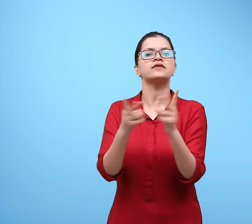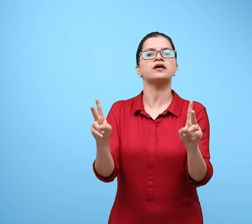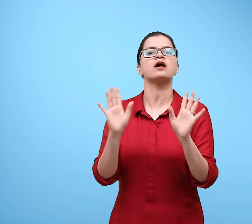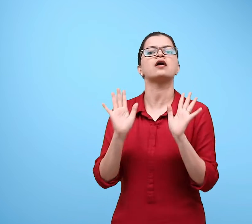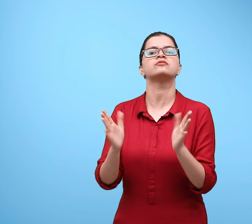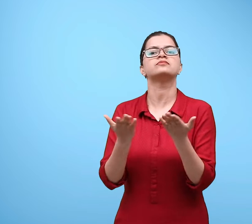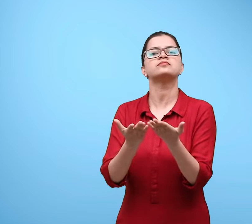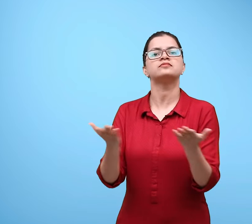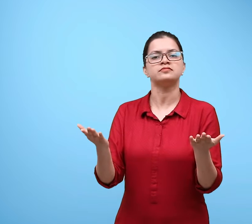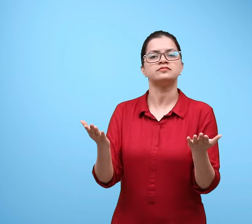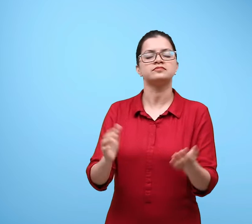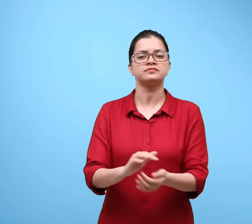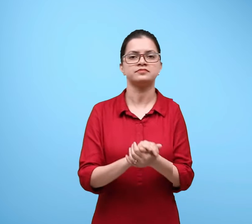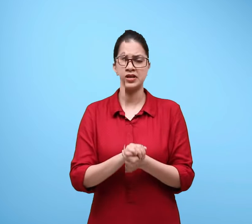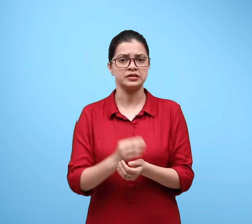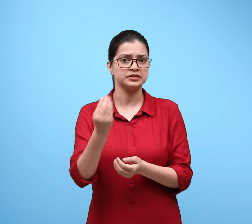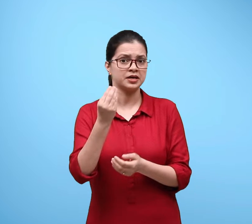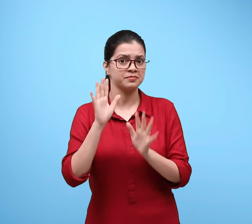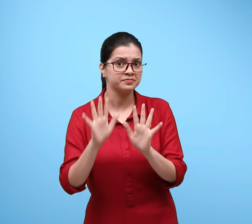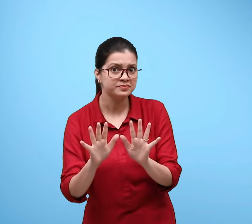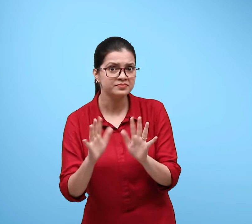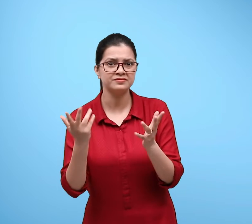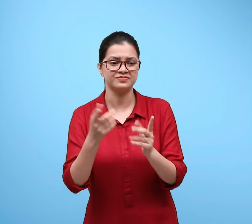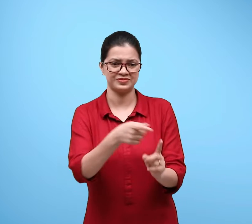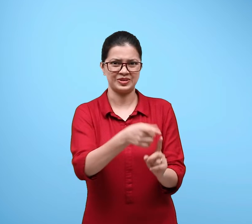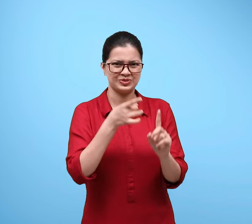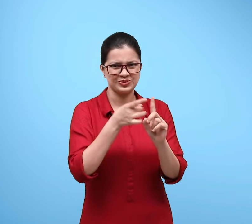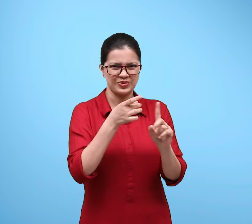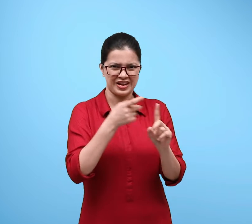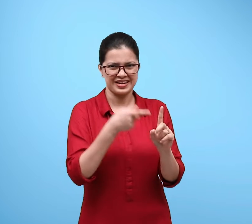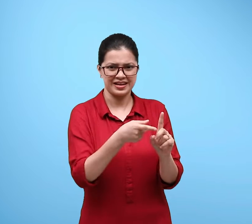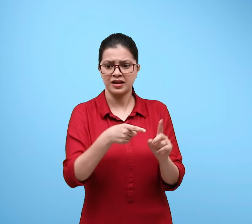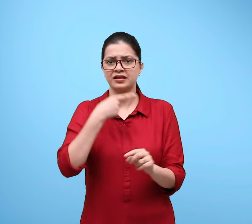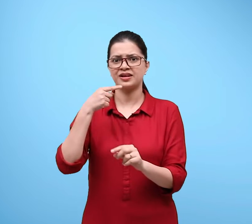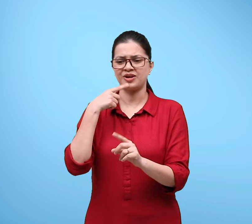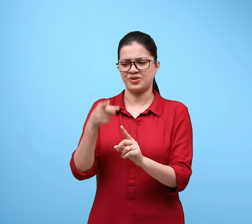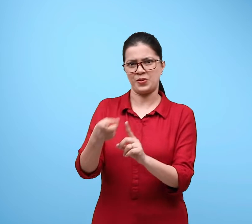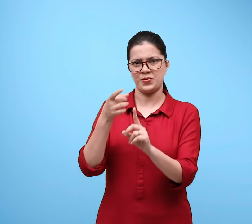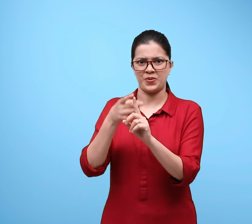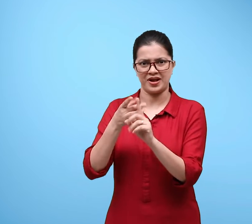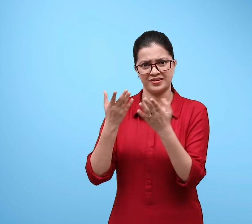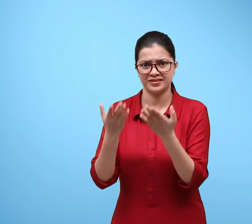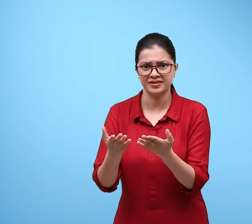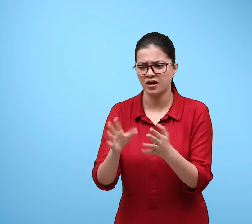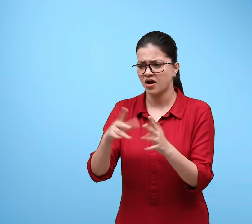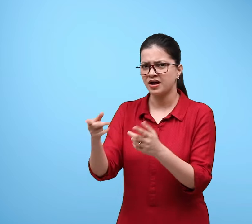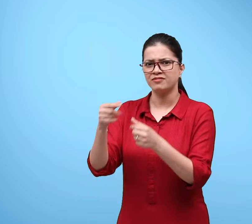or aluminium. At the same time, there may be some similarities between iron,